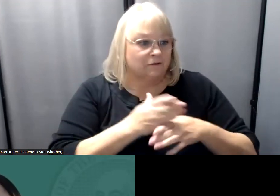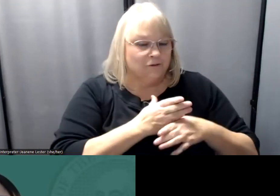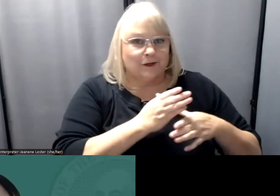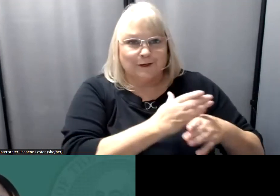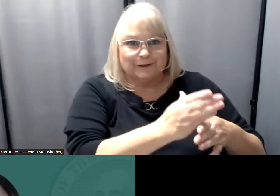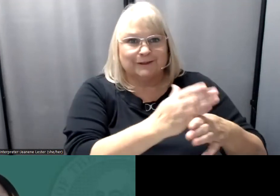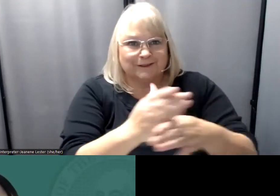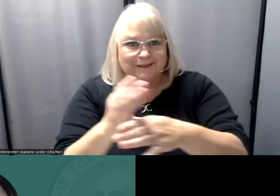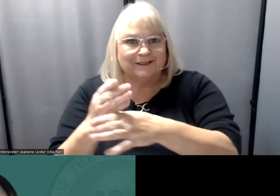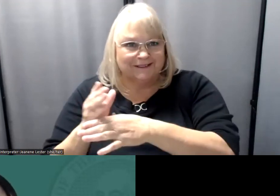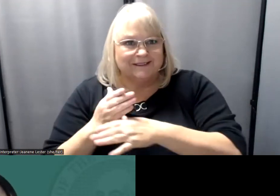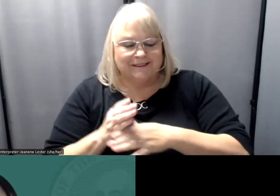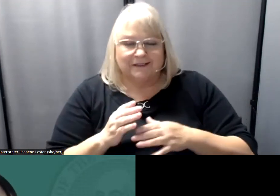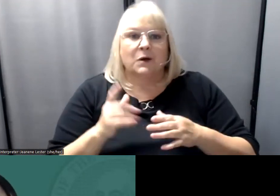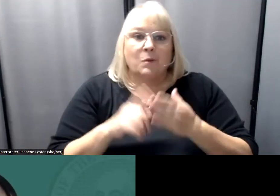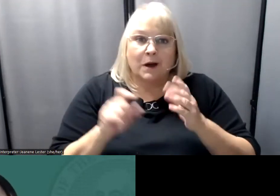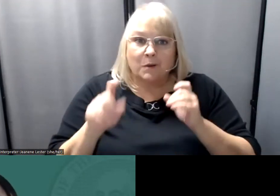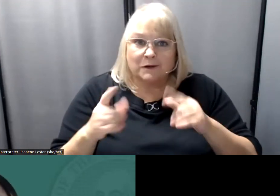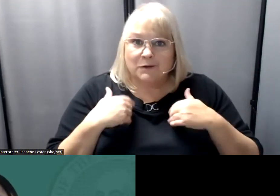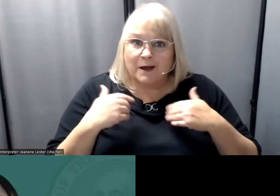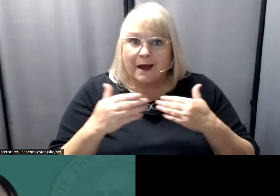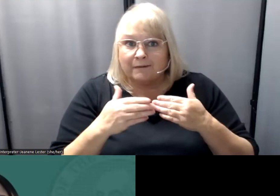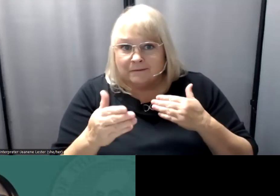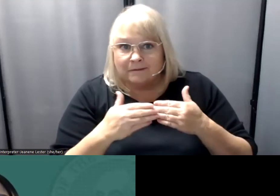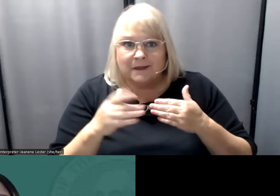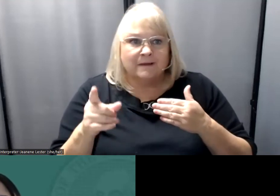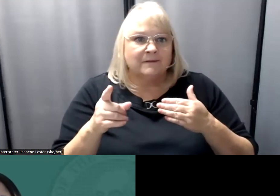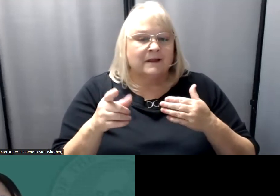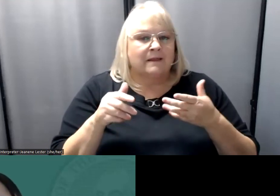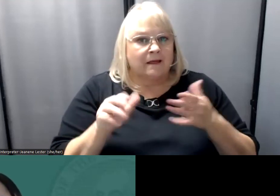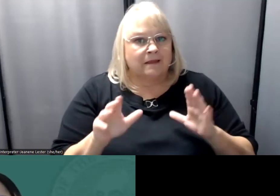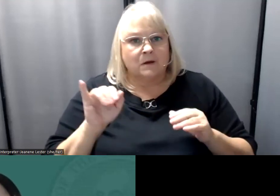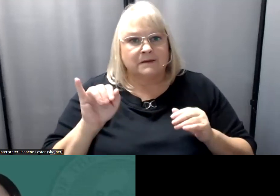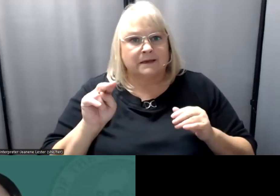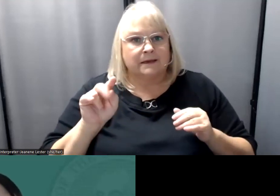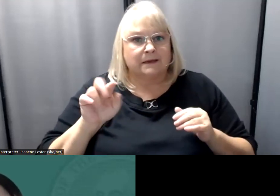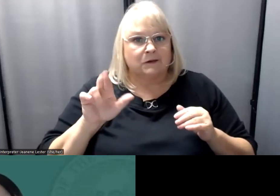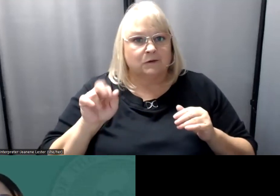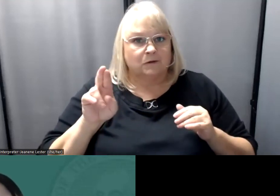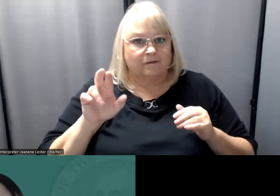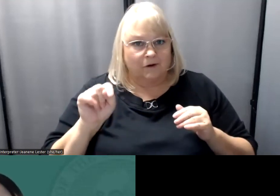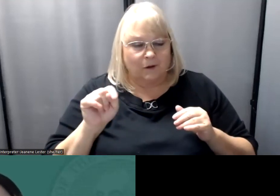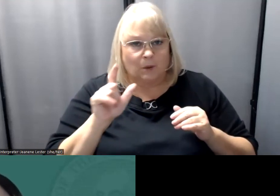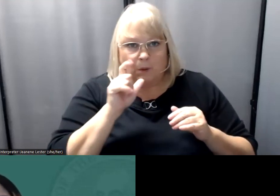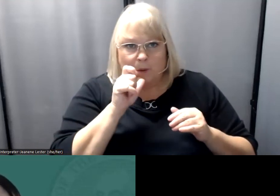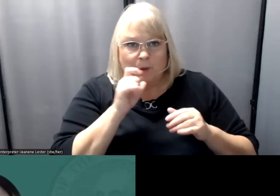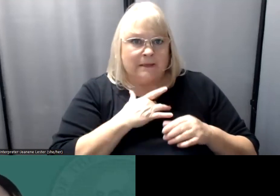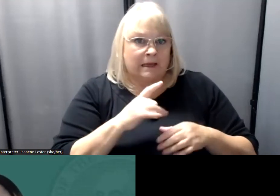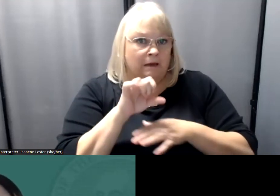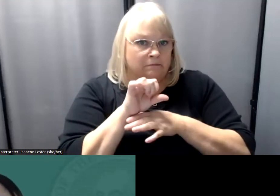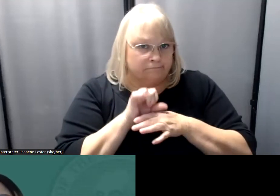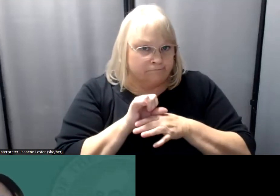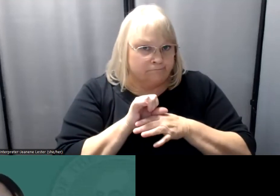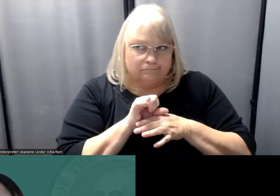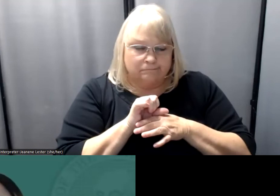heard from everybody? This gives the introverts chances to get warmed up and start talking more. They will, guarantee